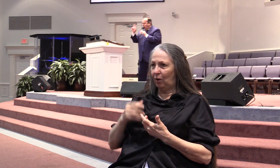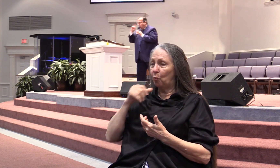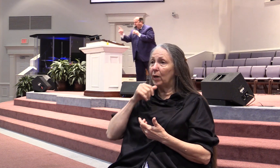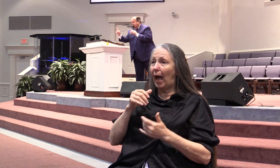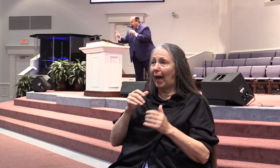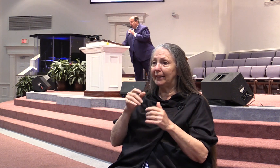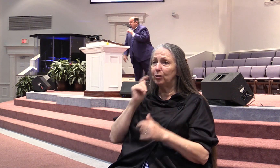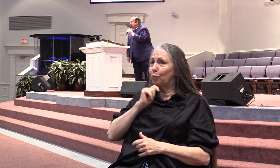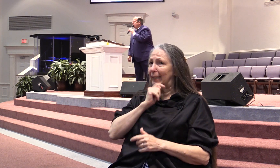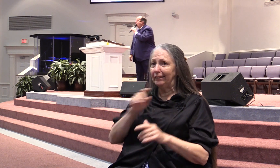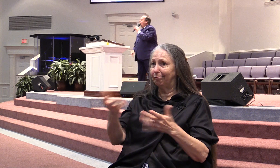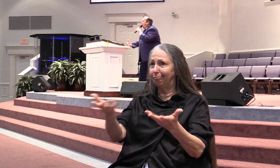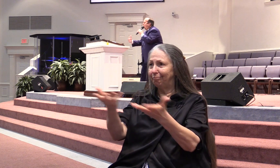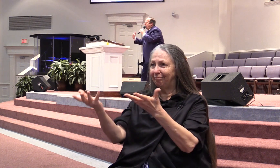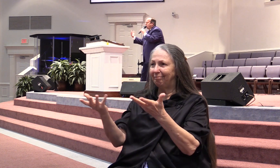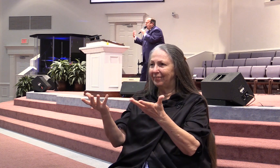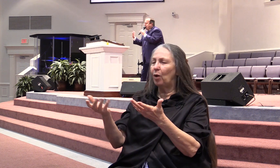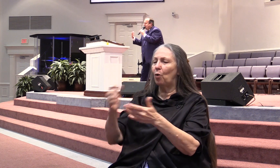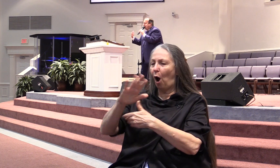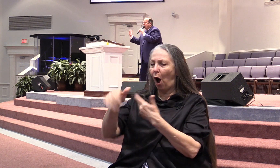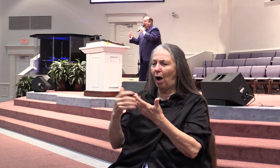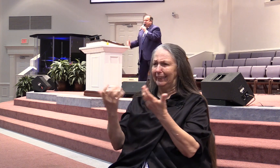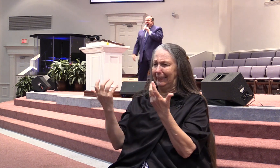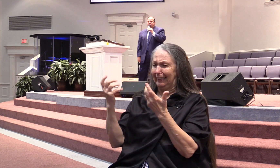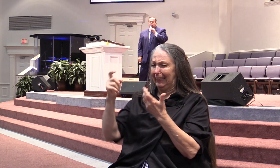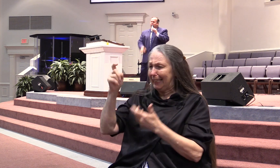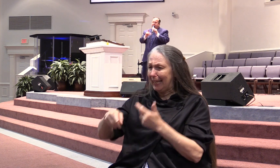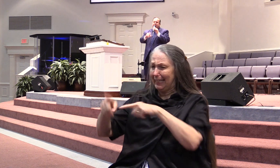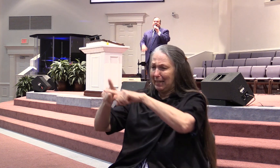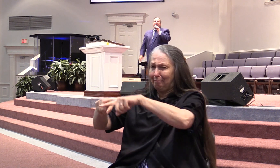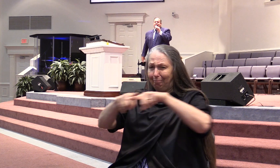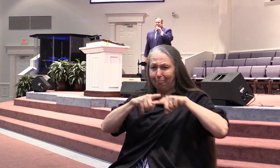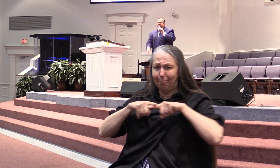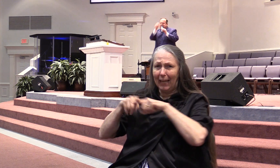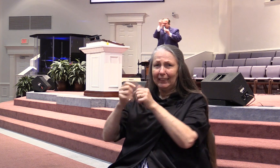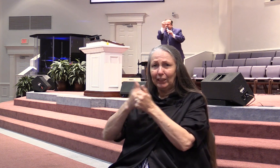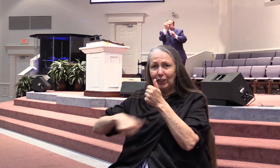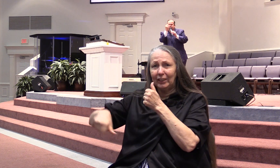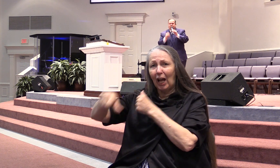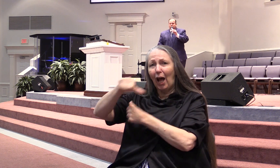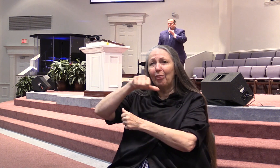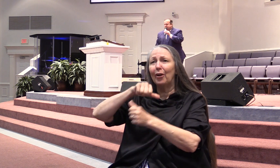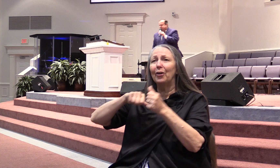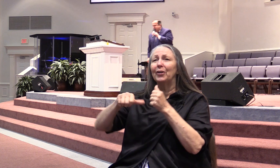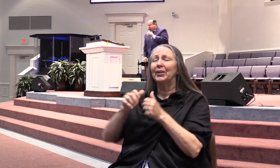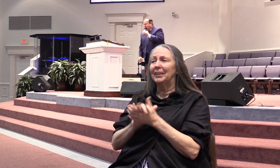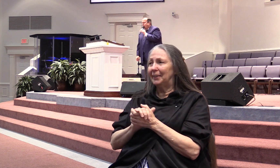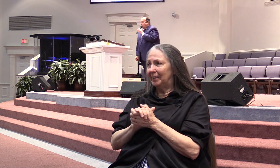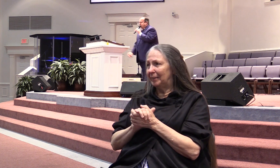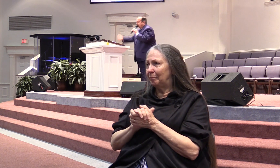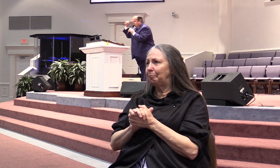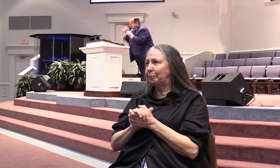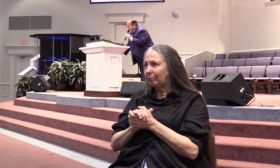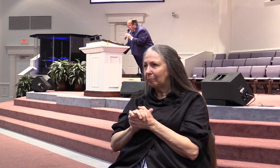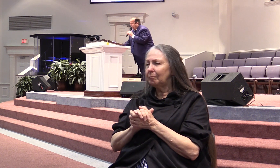but no one unneeded. All interconnected and valuable, hear me, until a disparate group of people